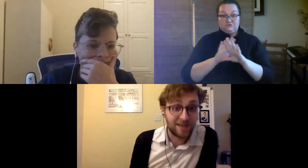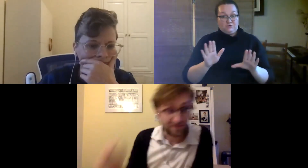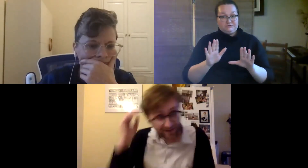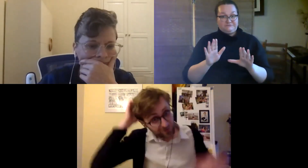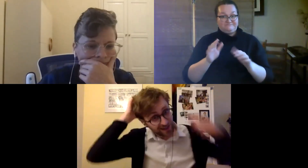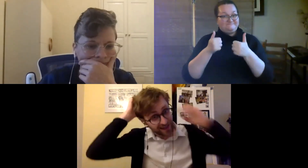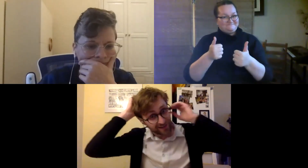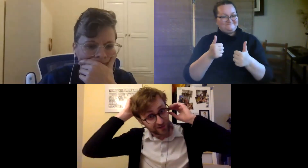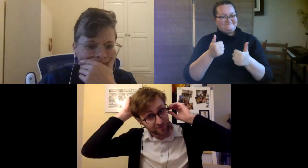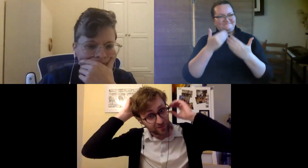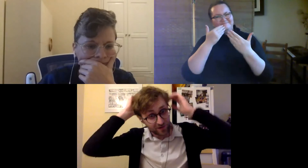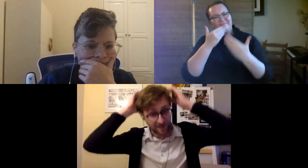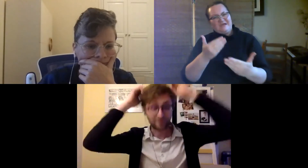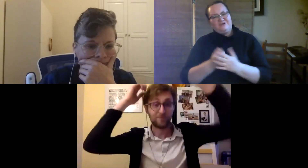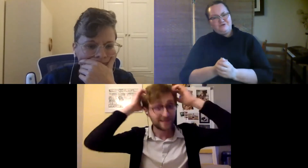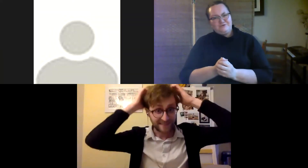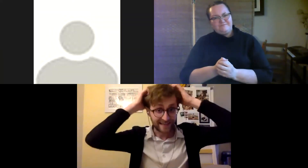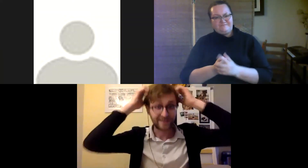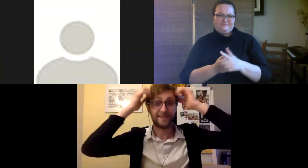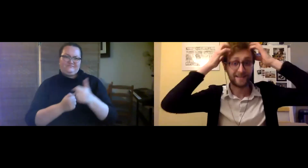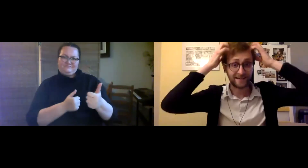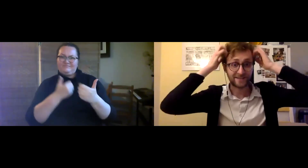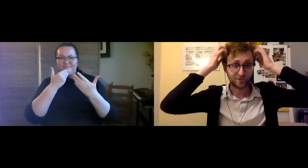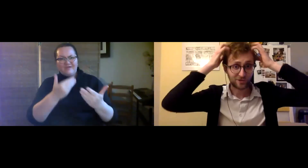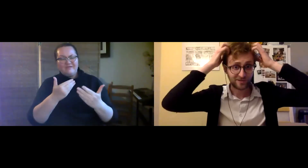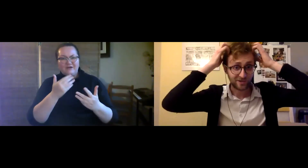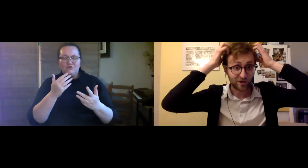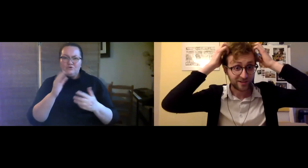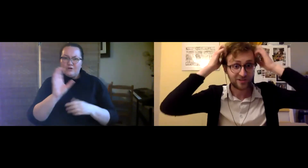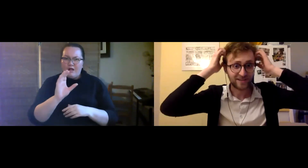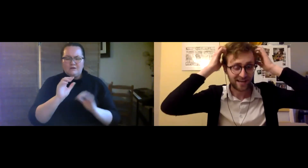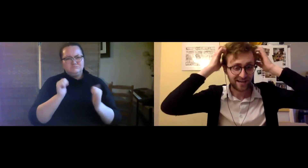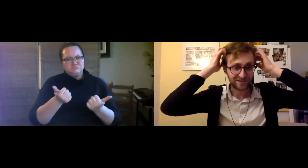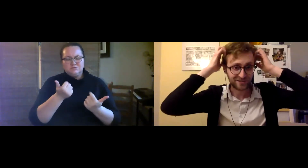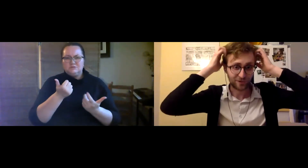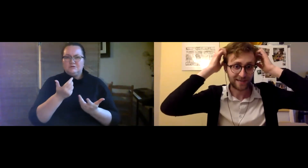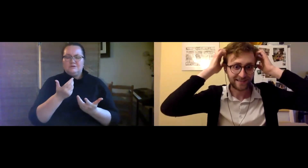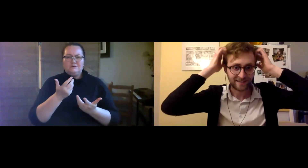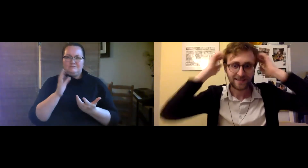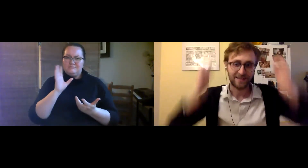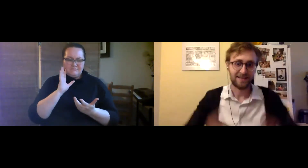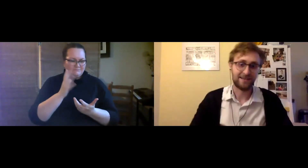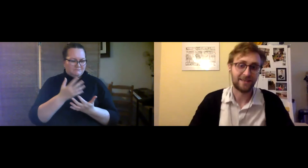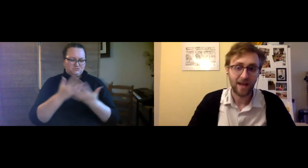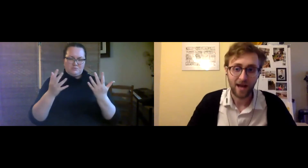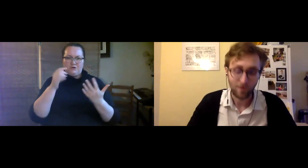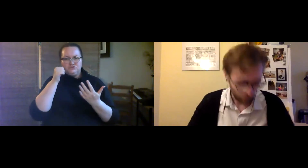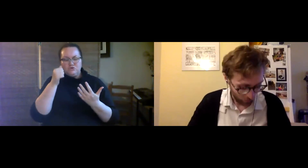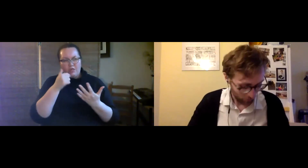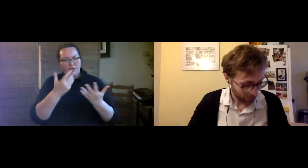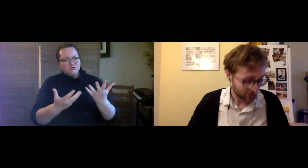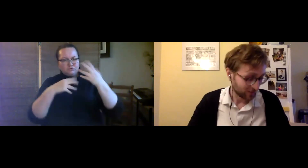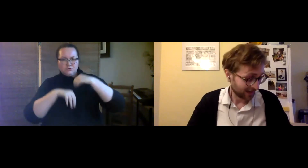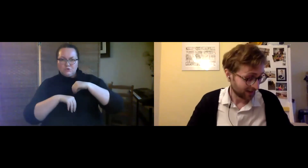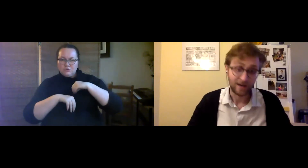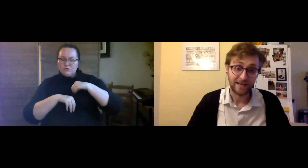Brilliant. Thank you, Claire. It was brilliant to hear, and so much knowledge to soak in, I think. What